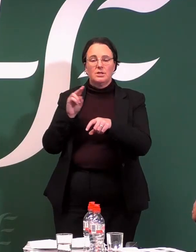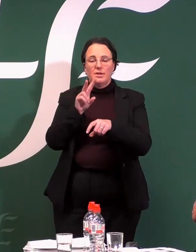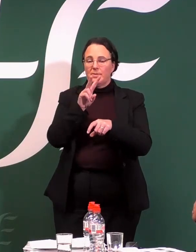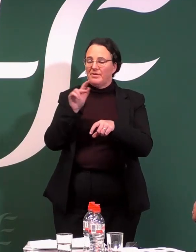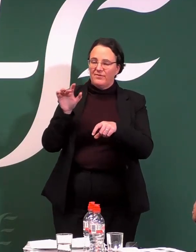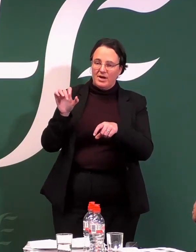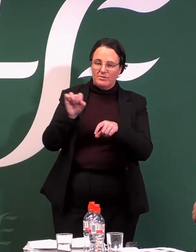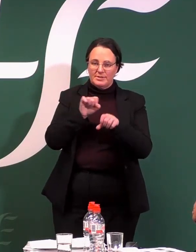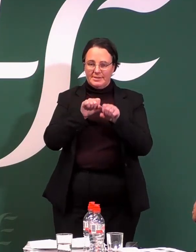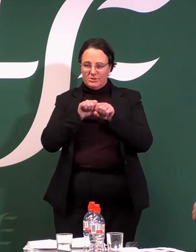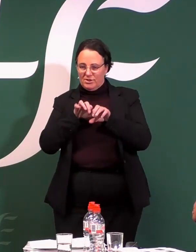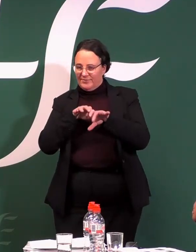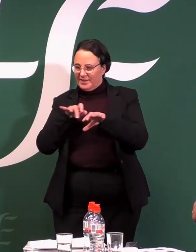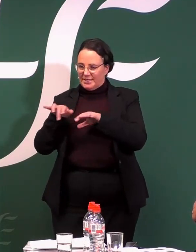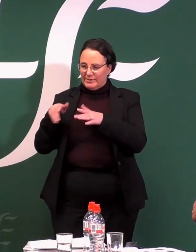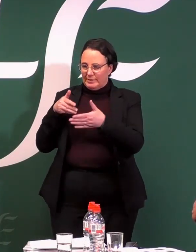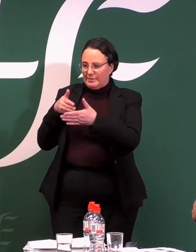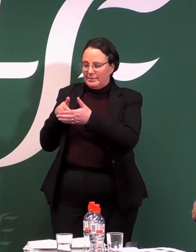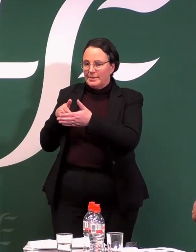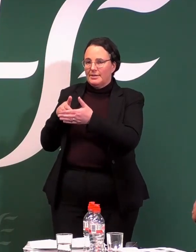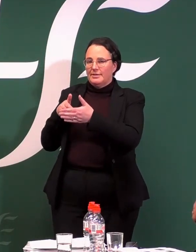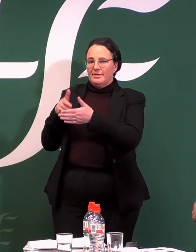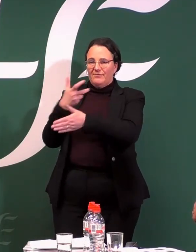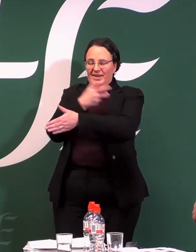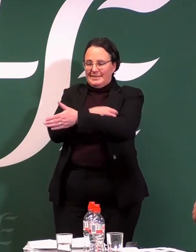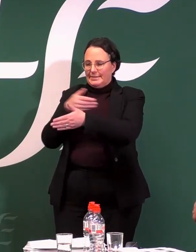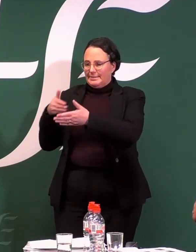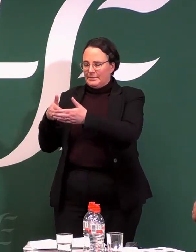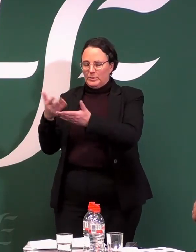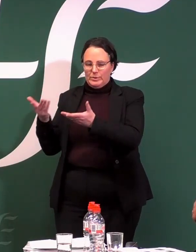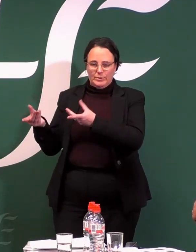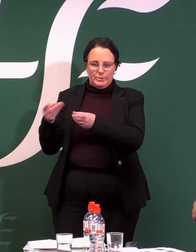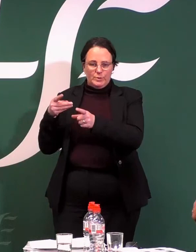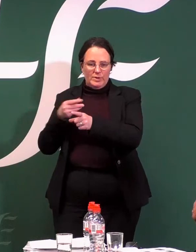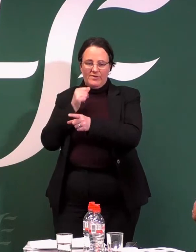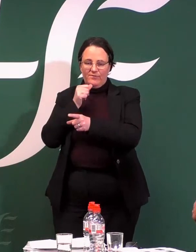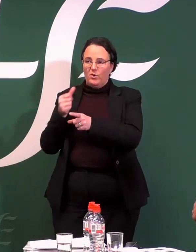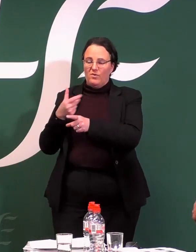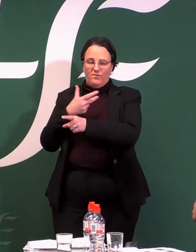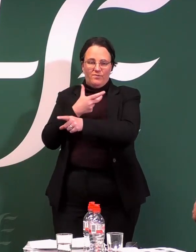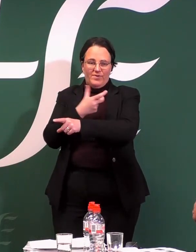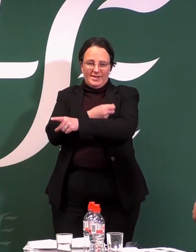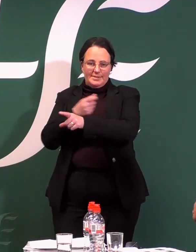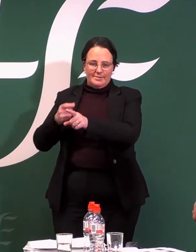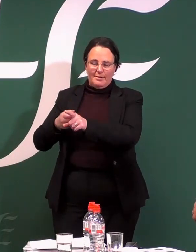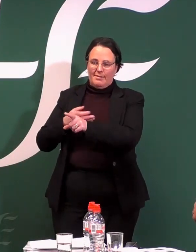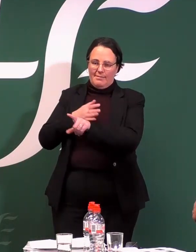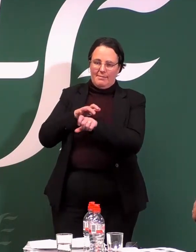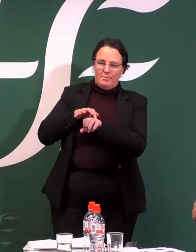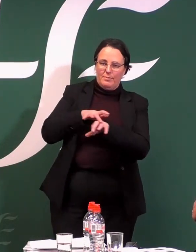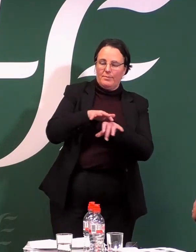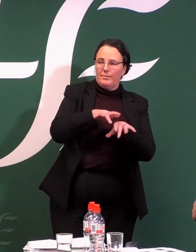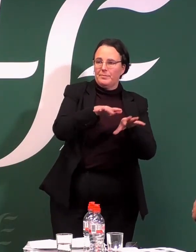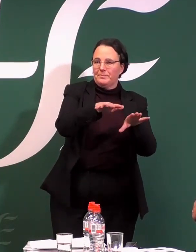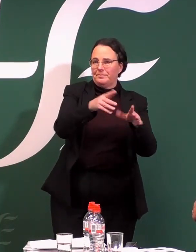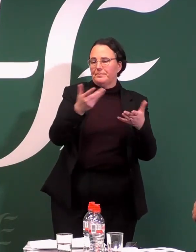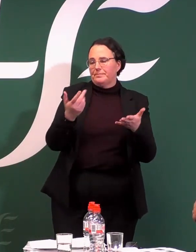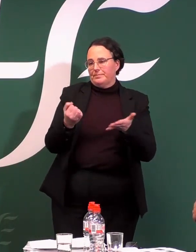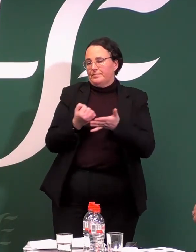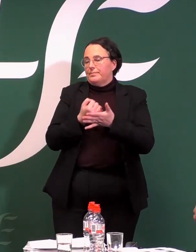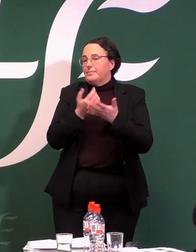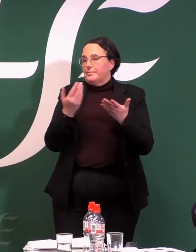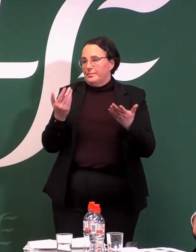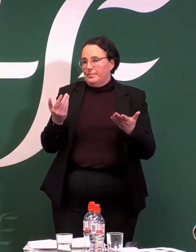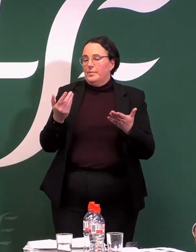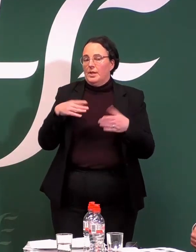to the unvaccinated population, because that's the path of least resistance at the moment. As I said, it's fortunate for children that